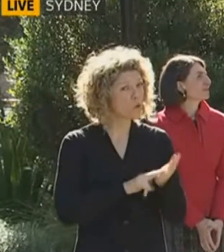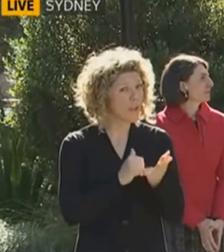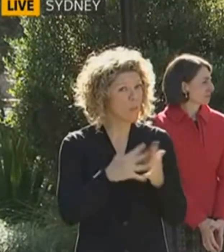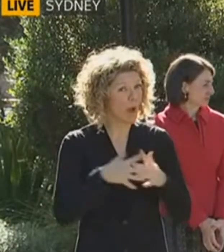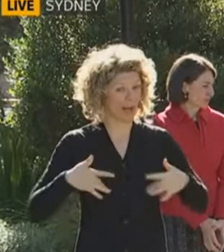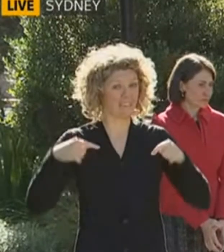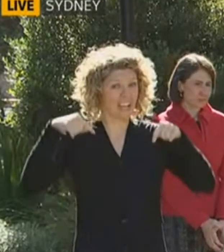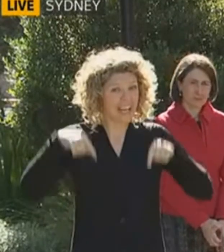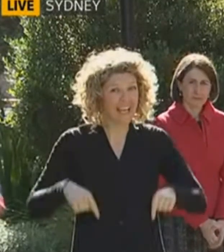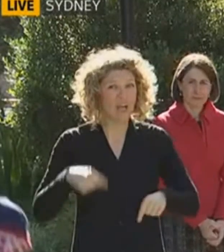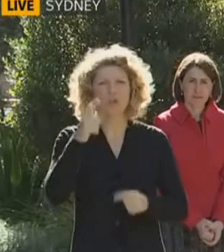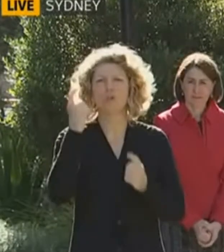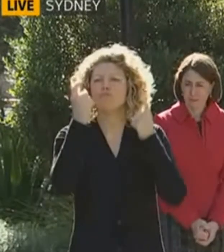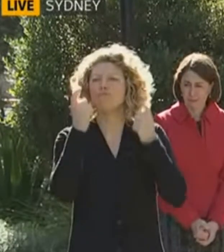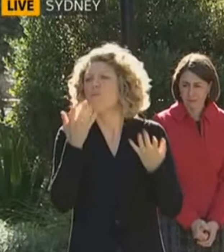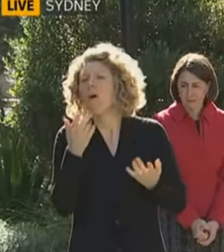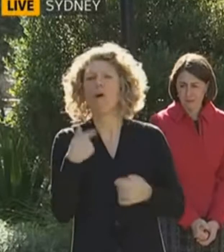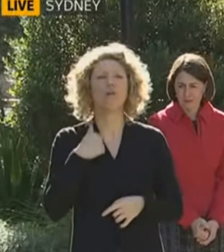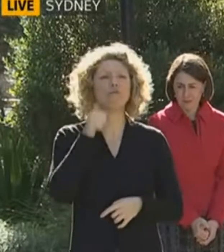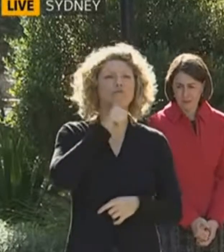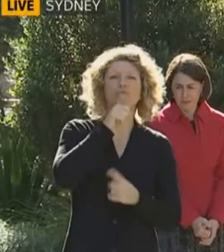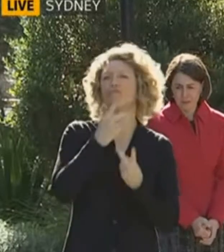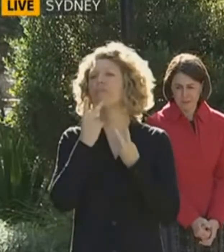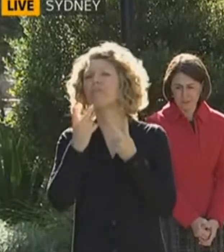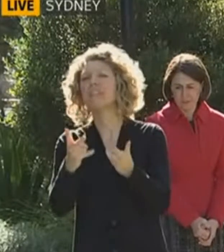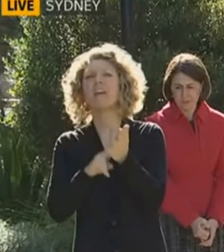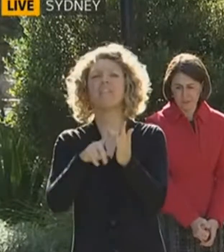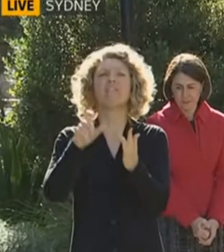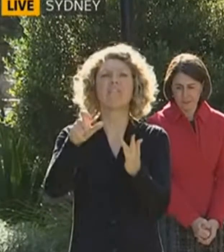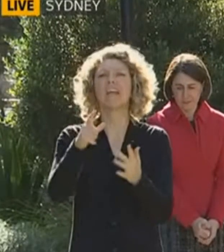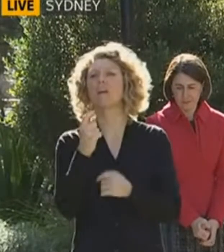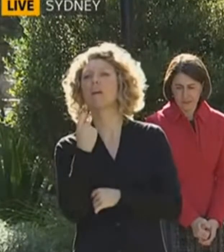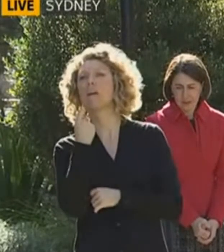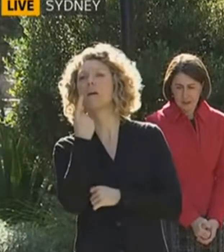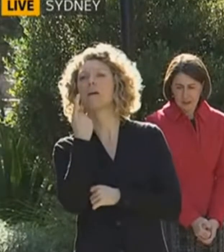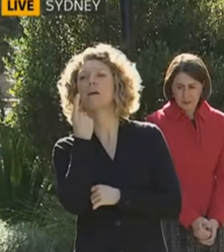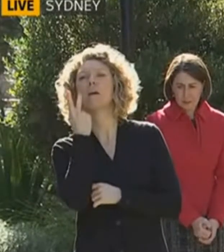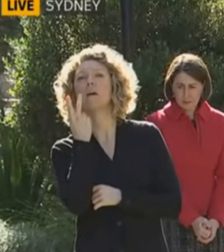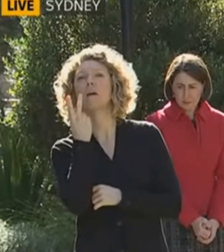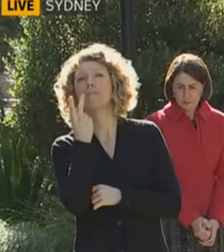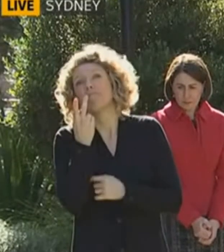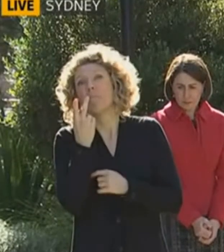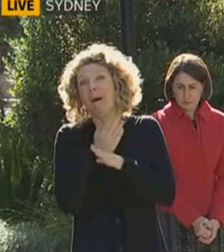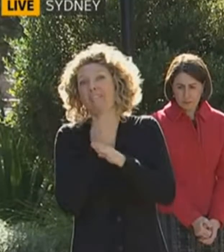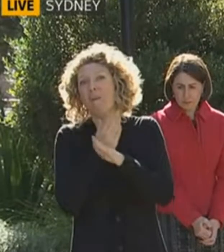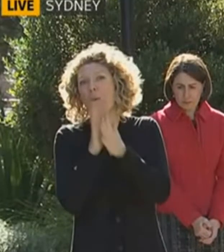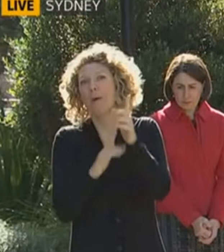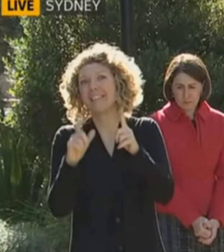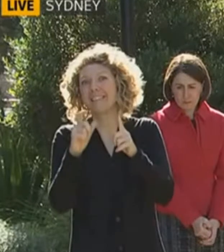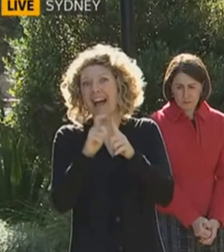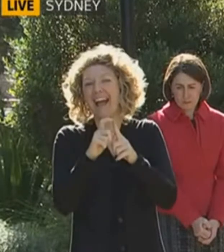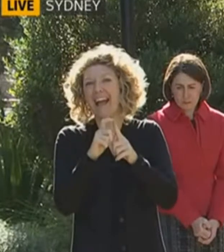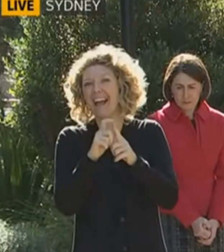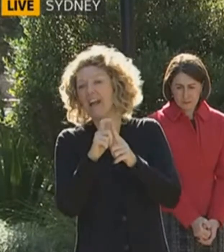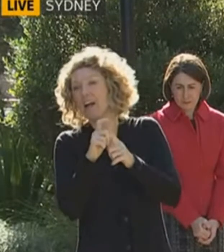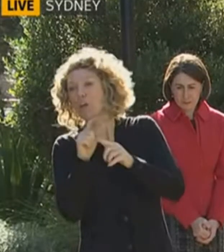right now. If you're thinking of going to Victoria in the next 24 or 48 hours, the strong